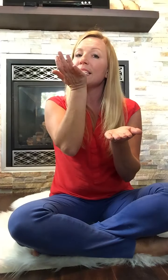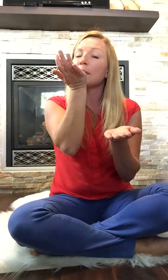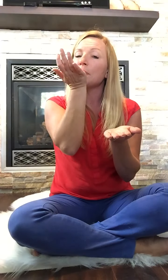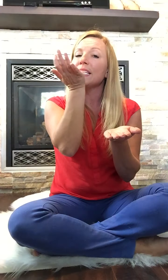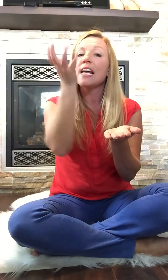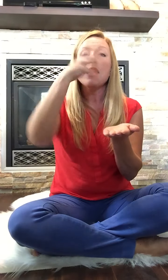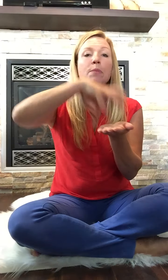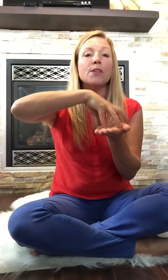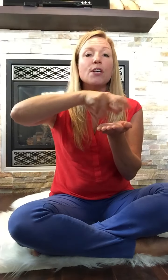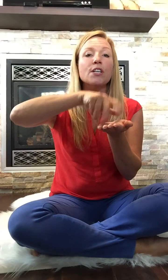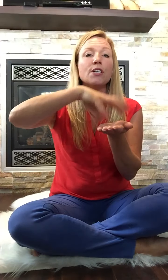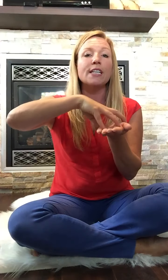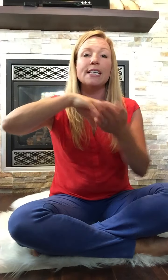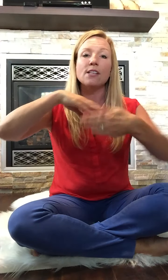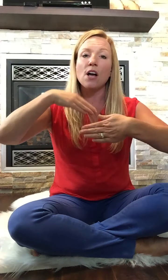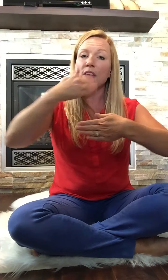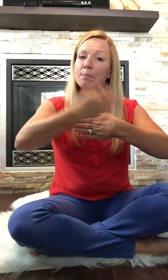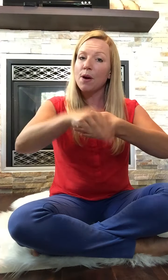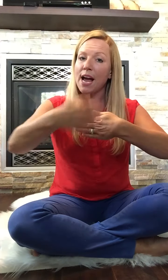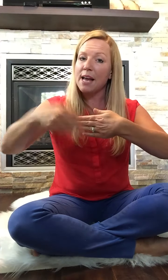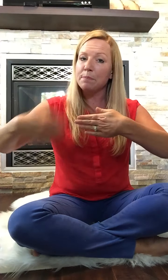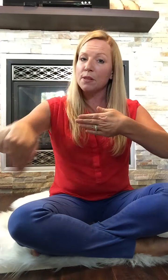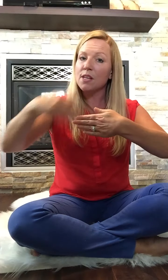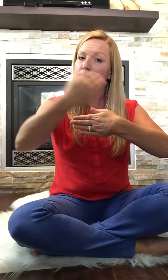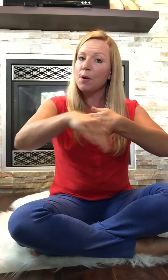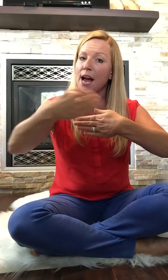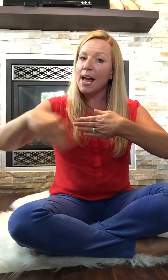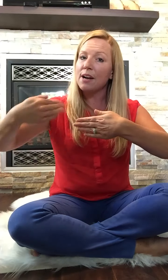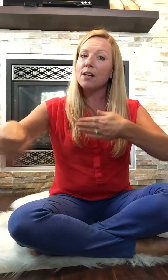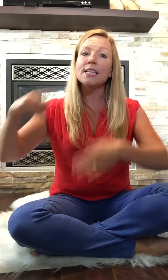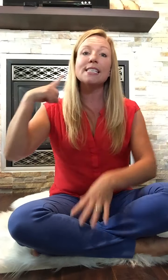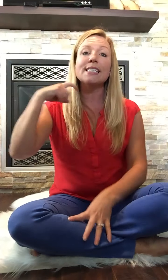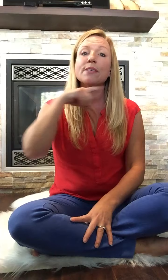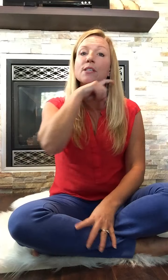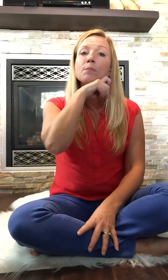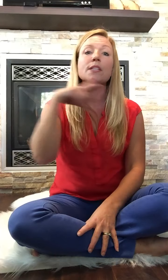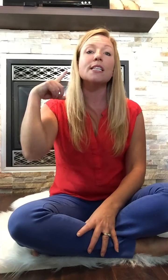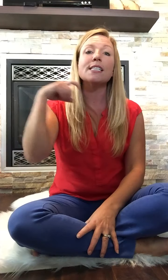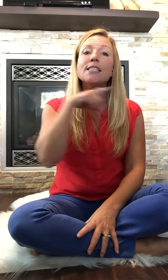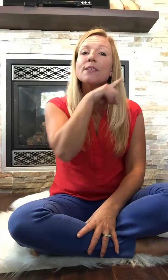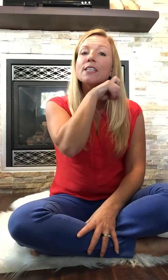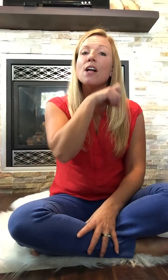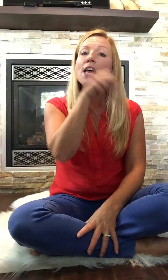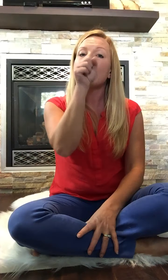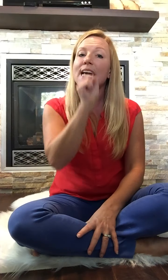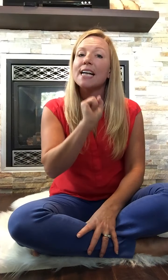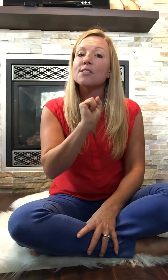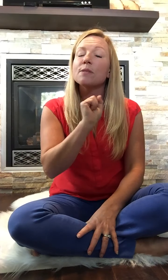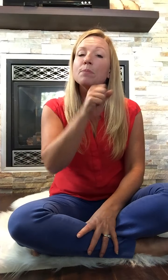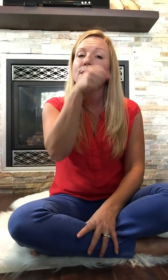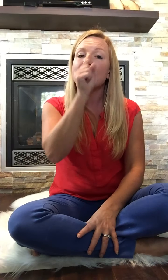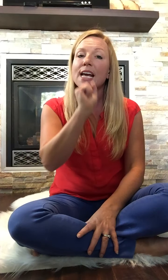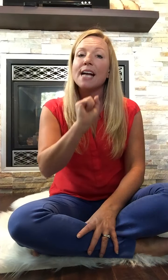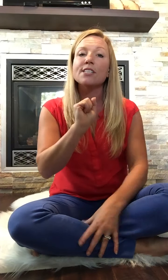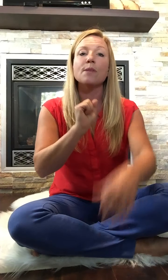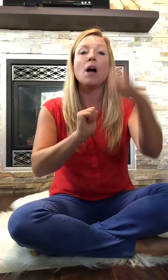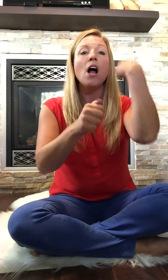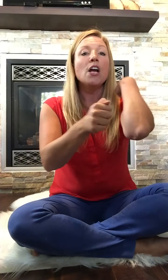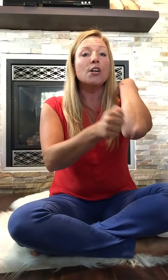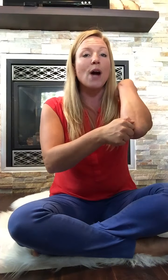pizza, please. Put the cookies on the bread. Put the bread on the cereal. Put the cereal on the ice cream. Put the ice cream on the